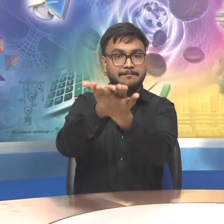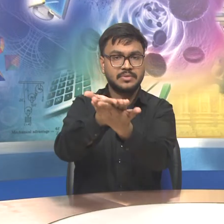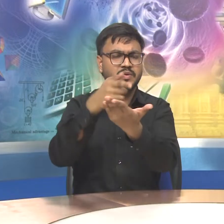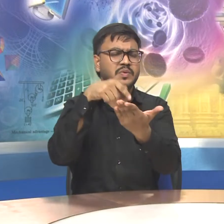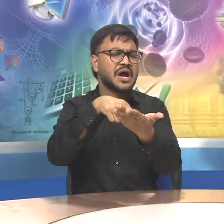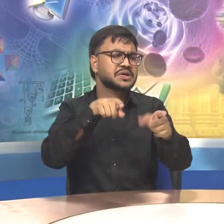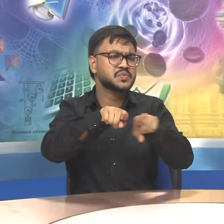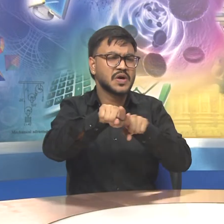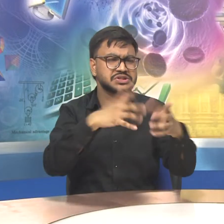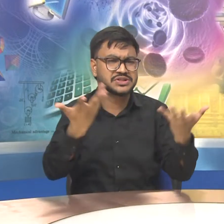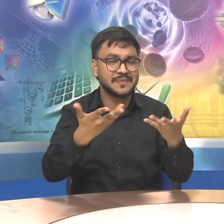Supreme.